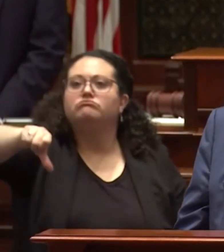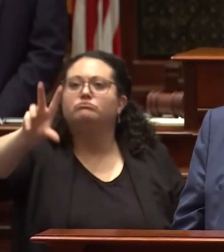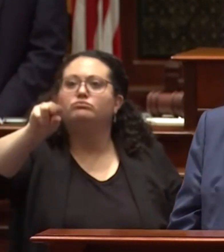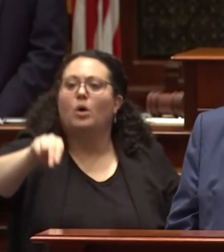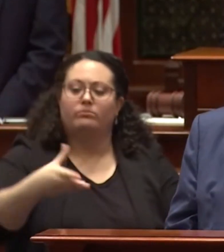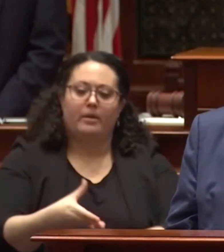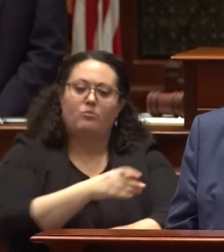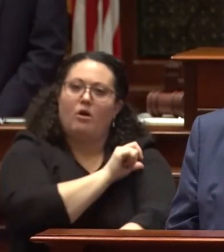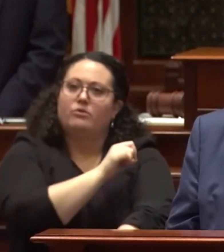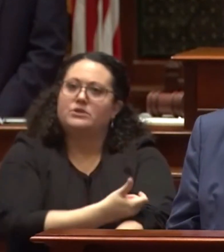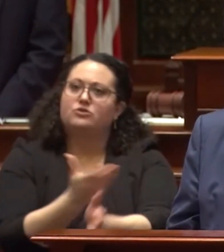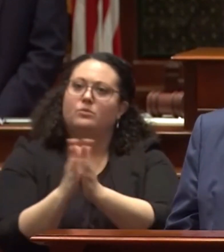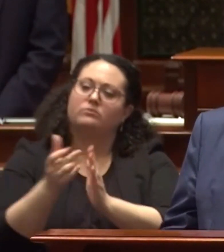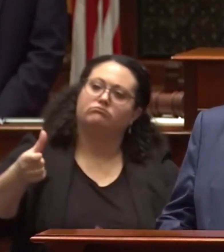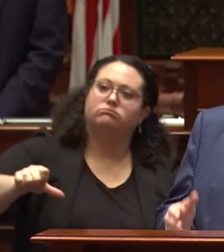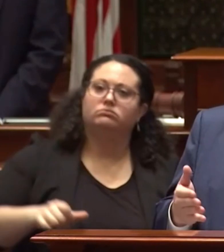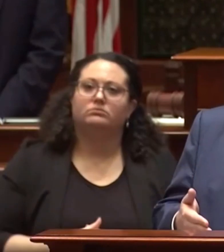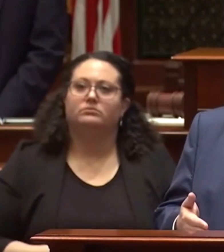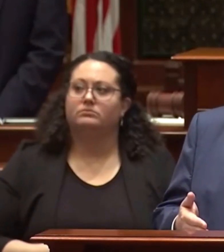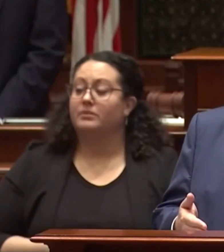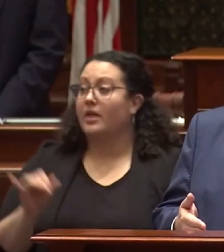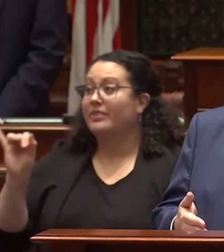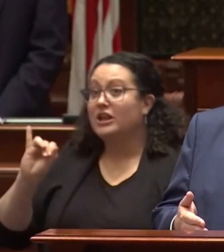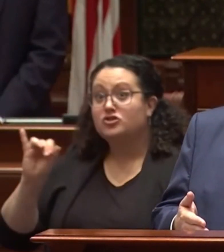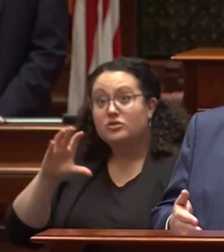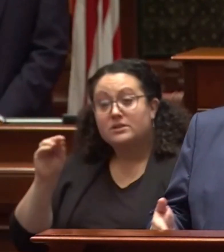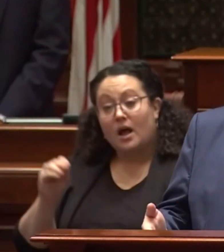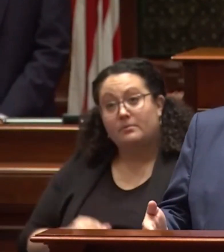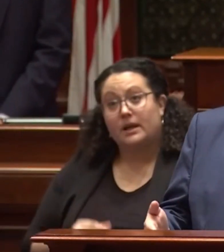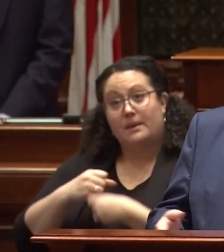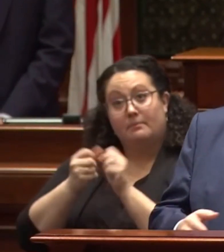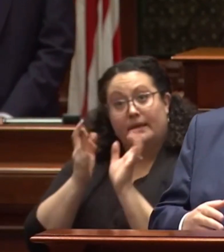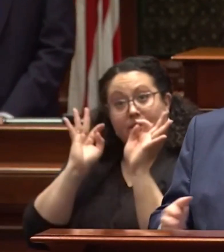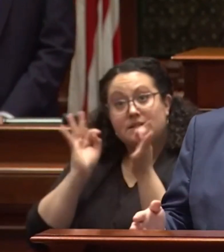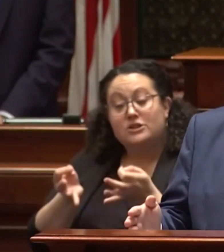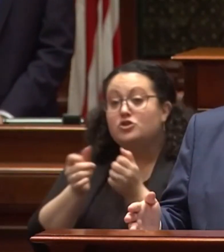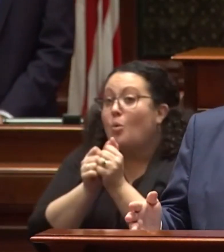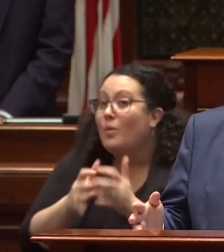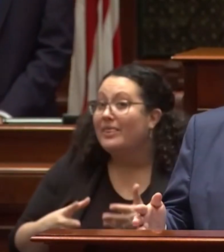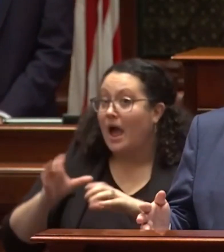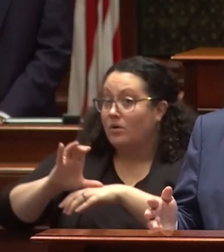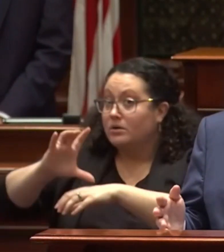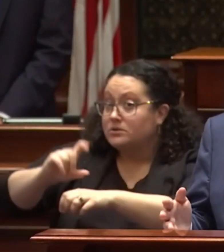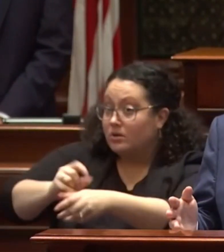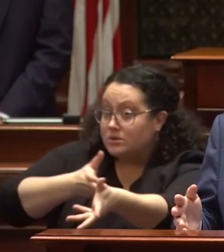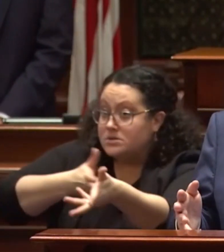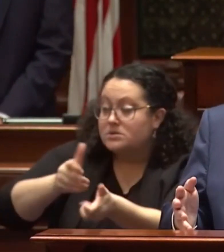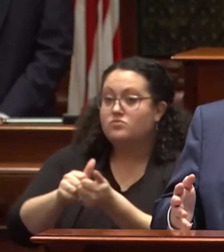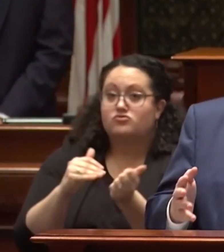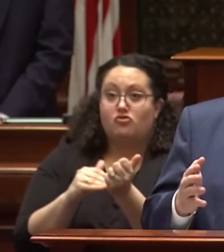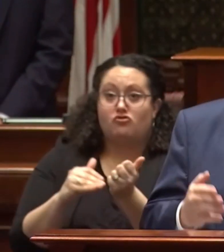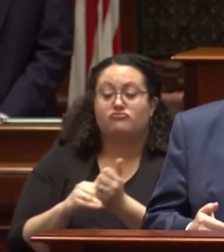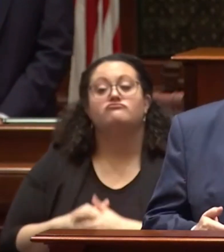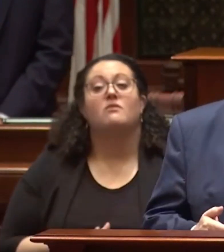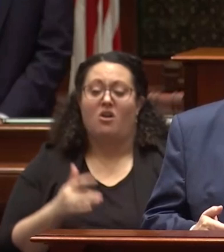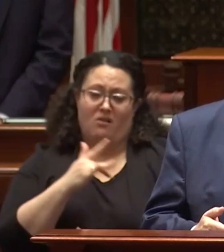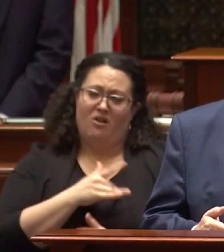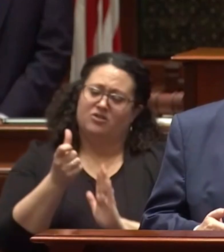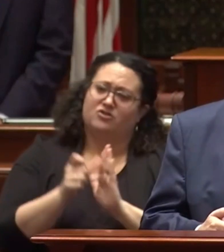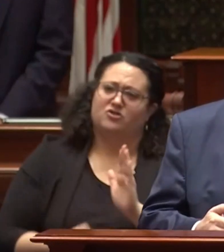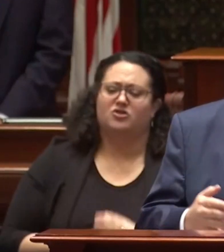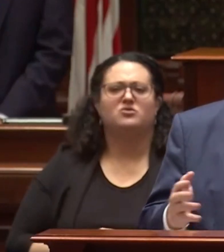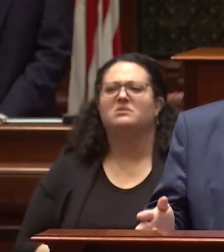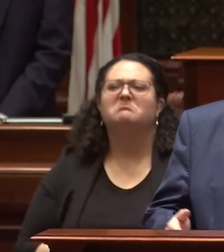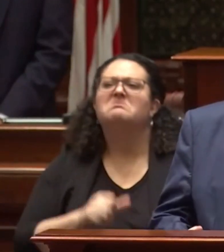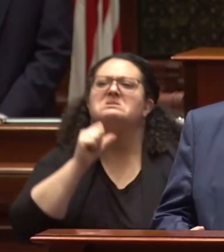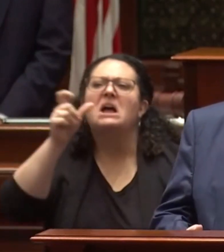prior authorization request. The insurance company made the decision, without consulting this person's doctor, that heart surgery